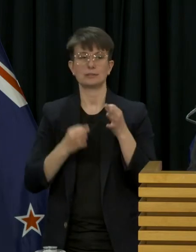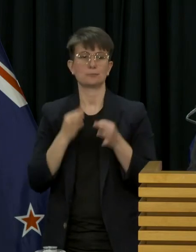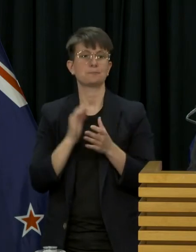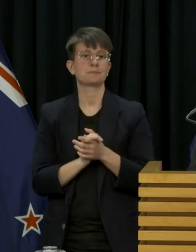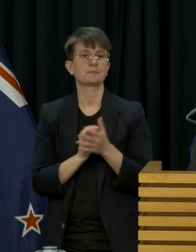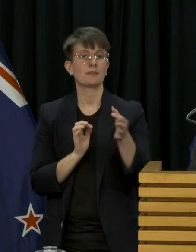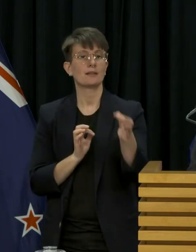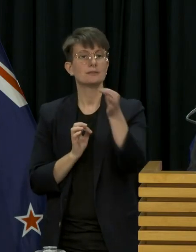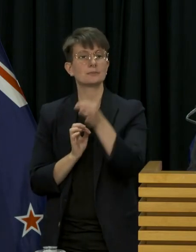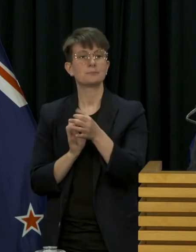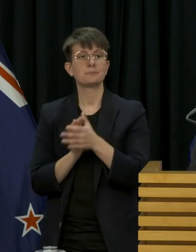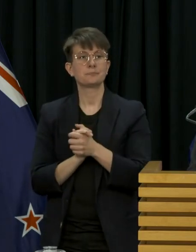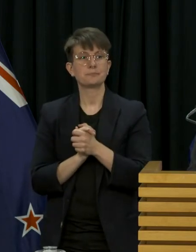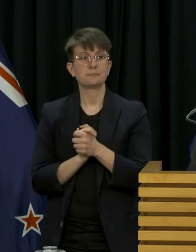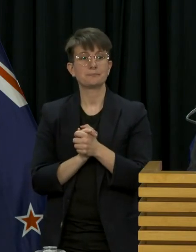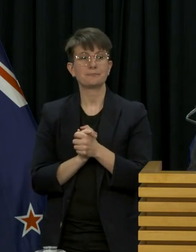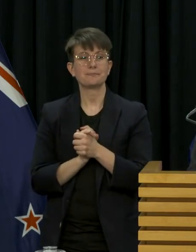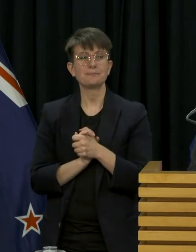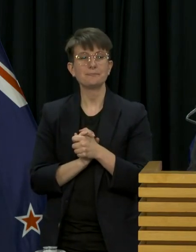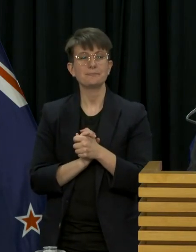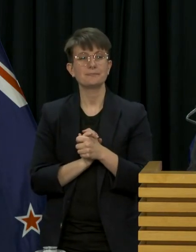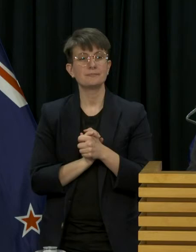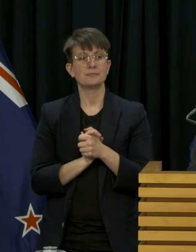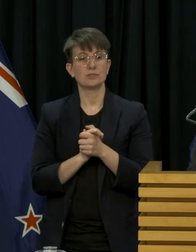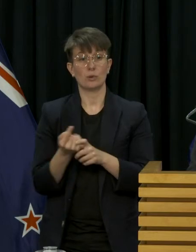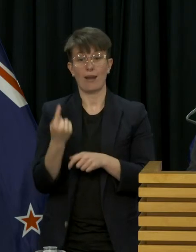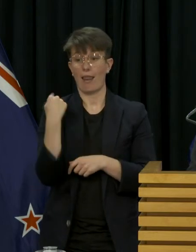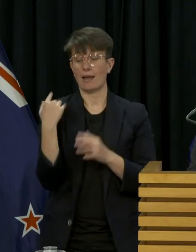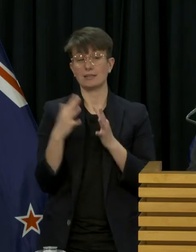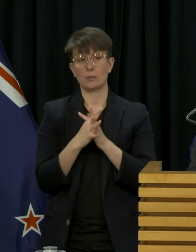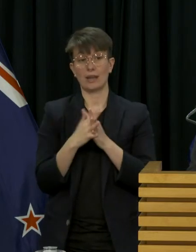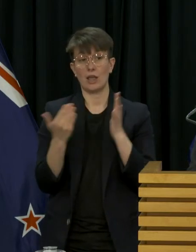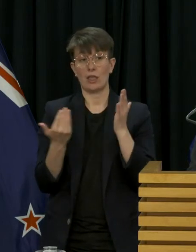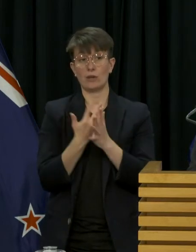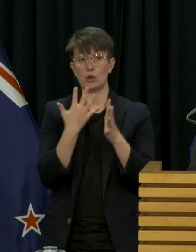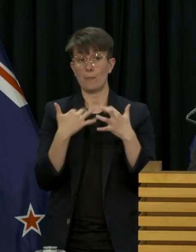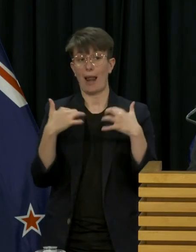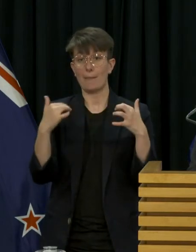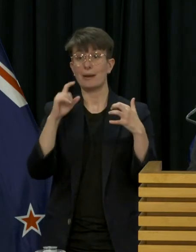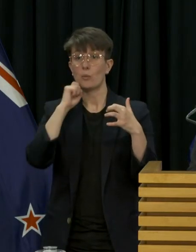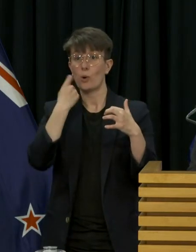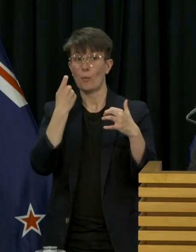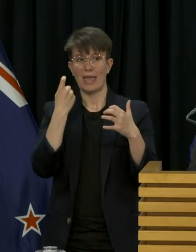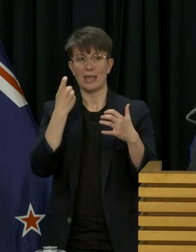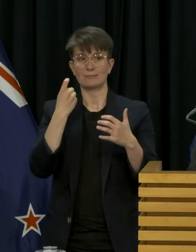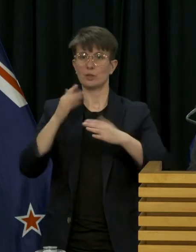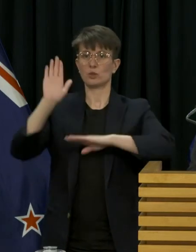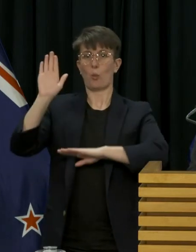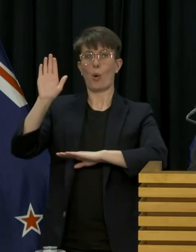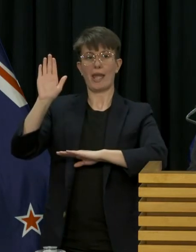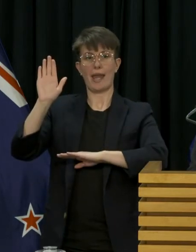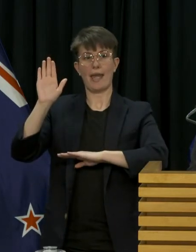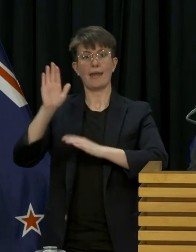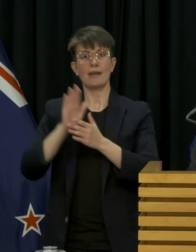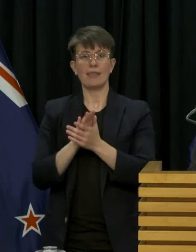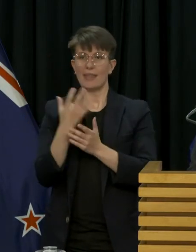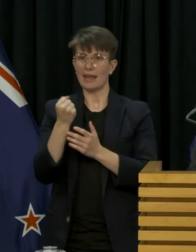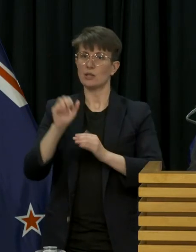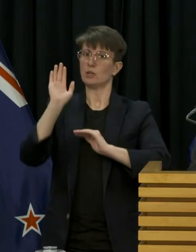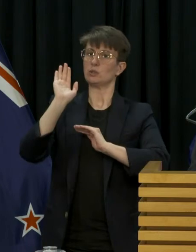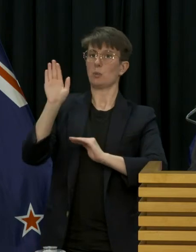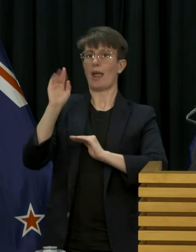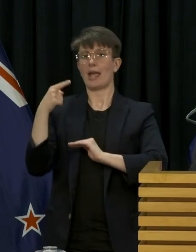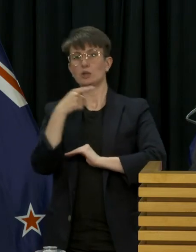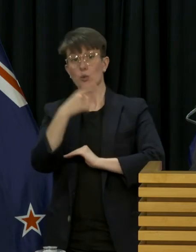Prime Minister, next week the new Parliament will be sworn in. They will swear an oath of allegiance to the Queen. Why don't they swear an oath of allegiance to